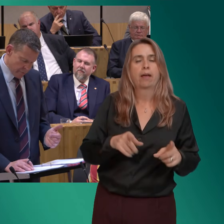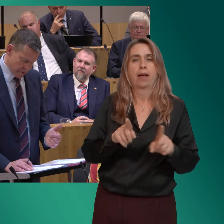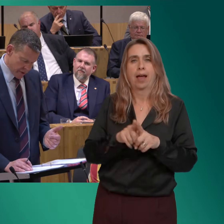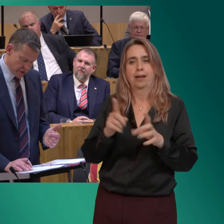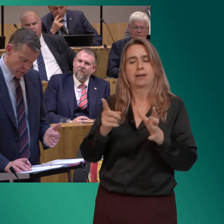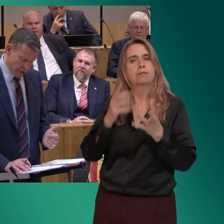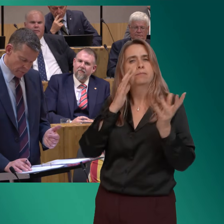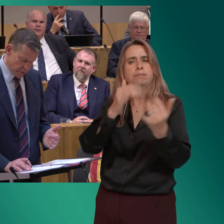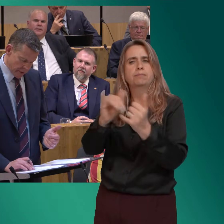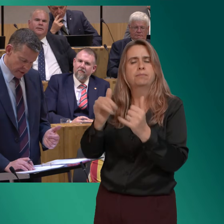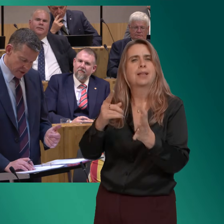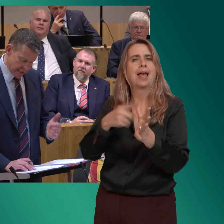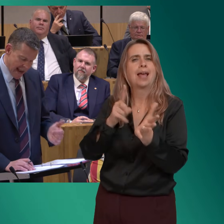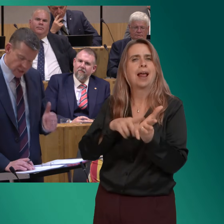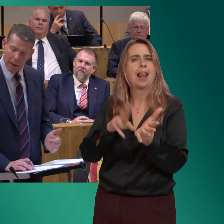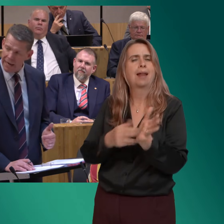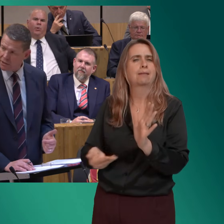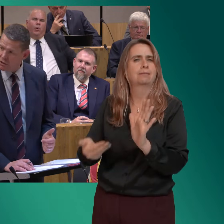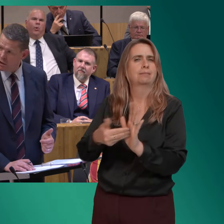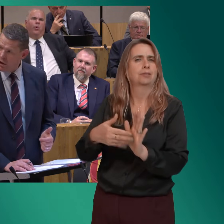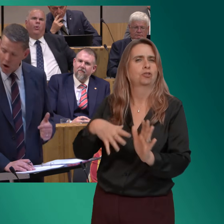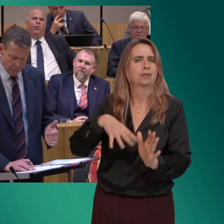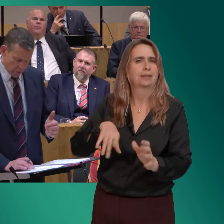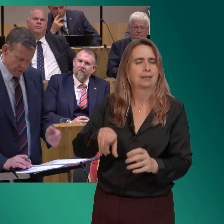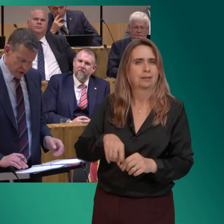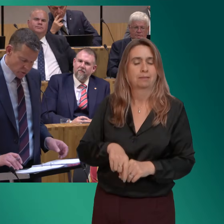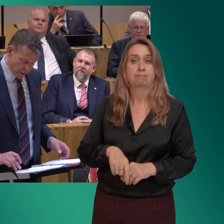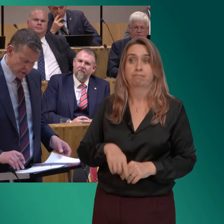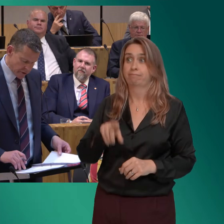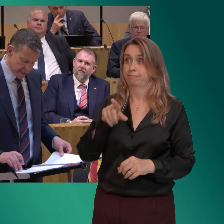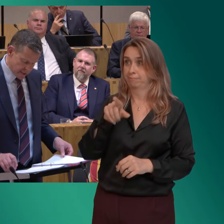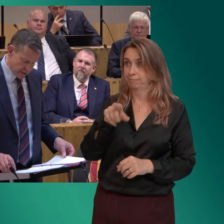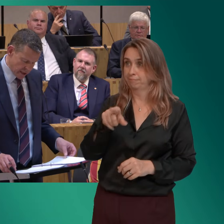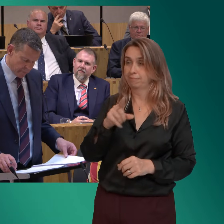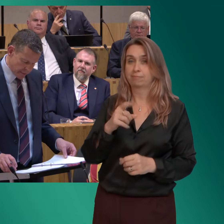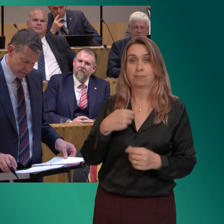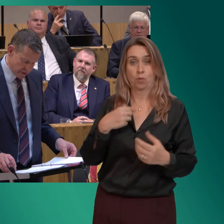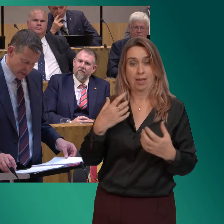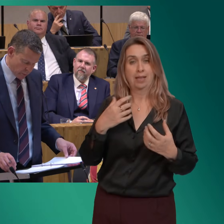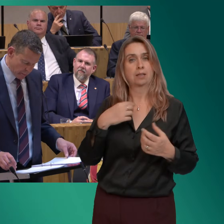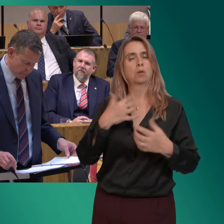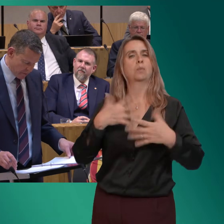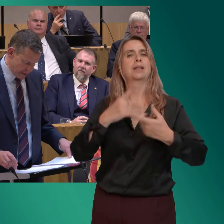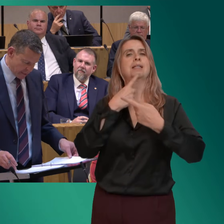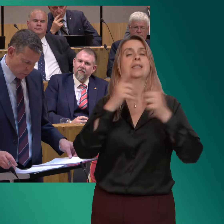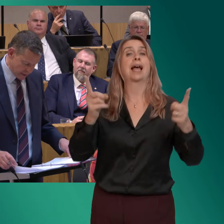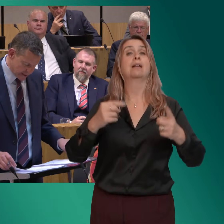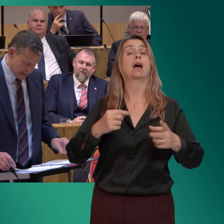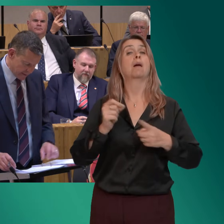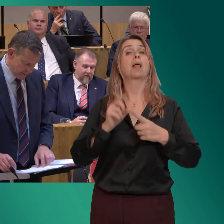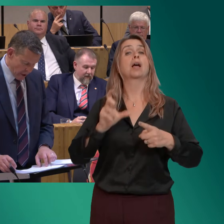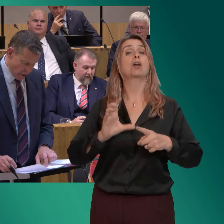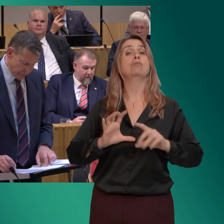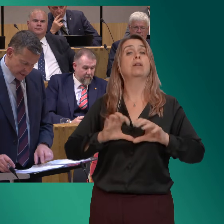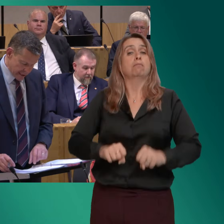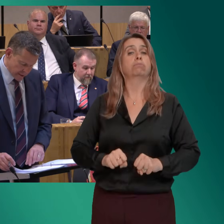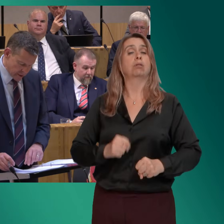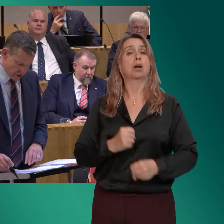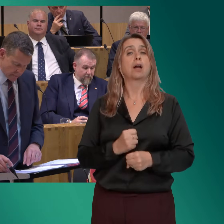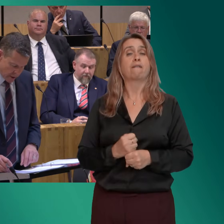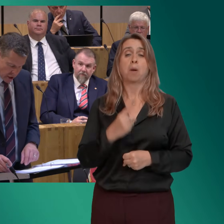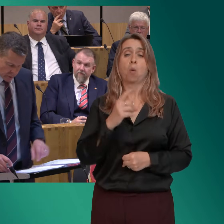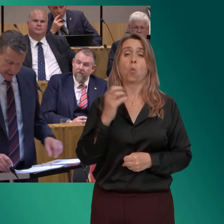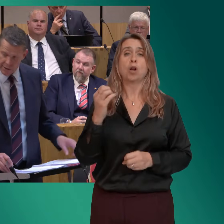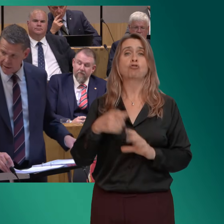ALN provision in Welsh medium education as part of our first 100 days commitments, and we'll be providing more detail on this later